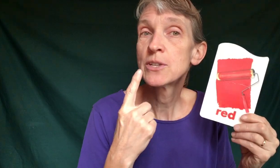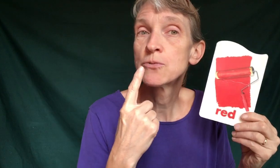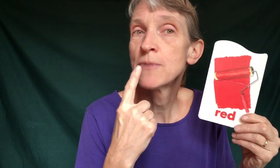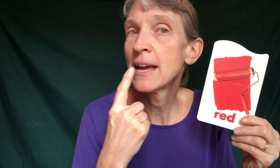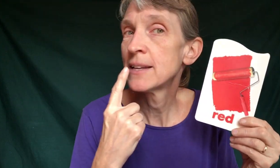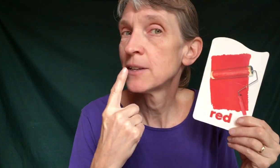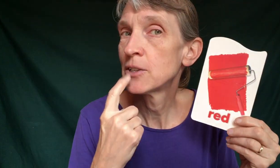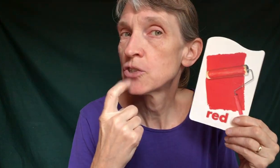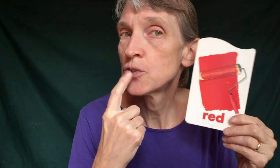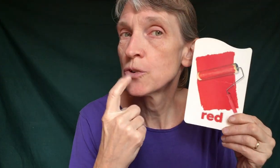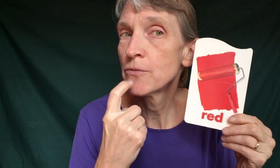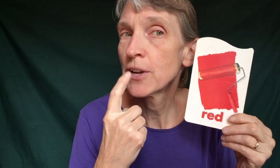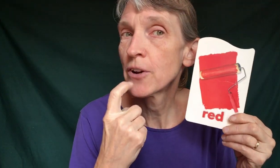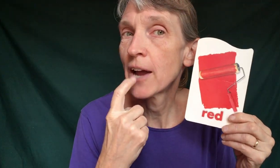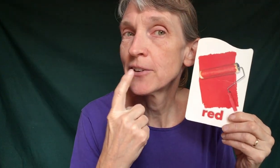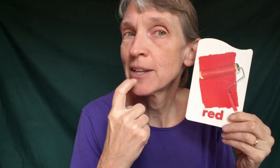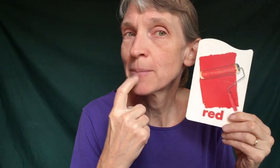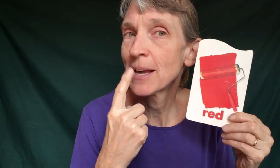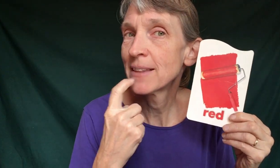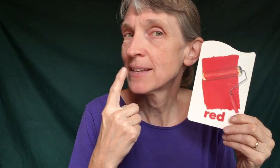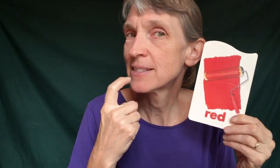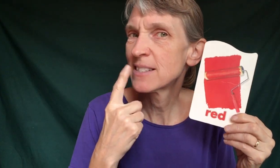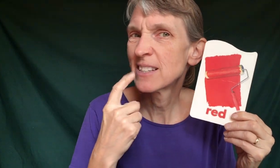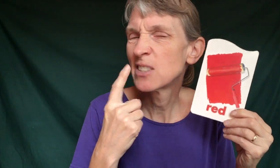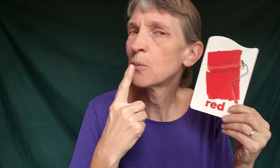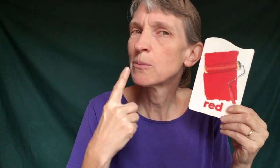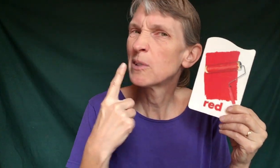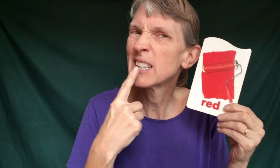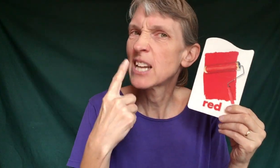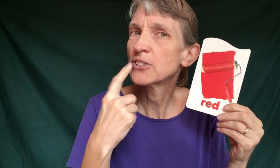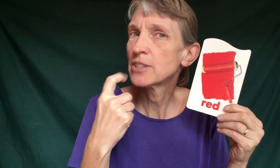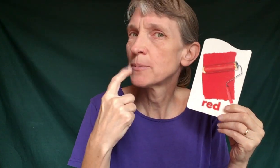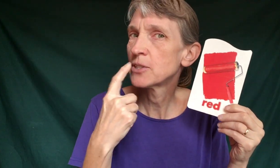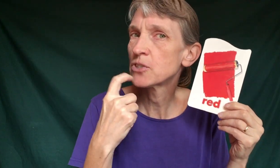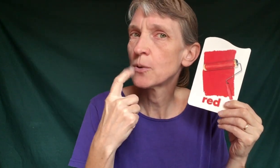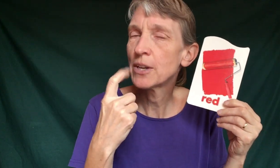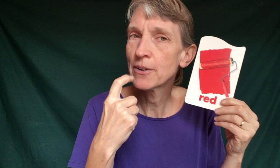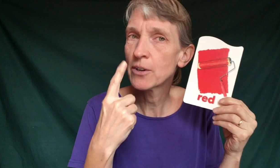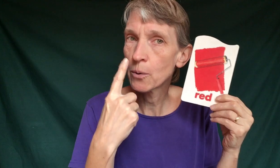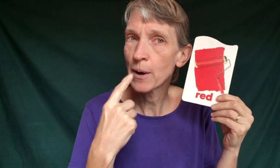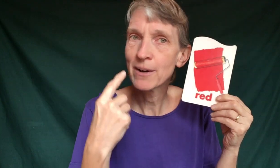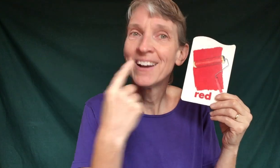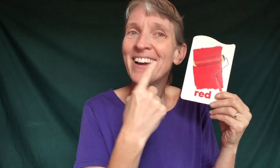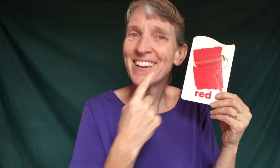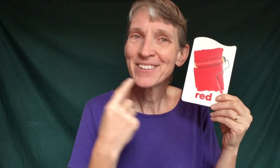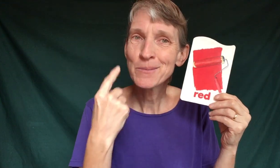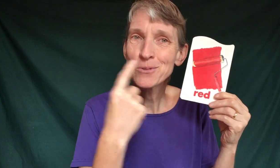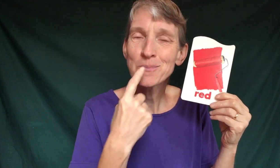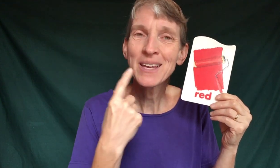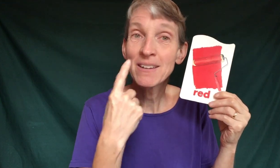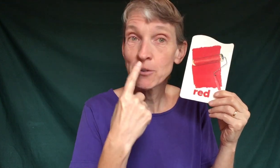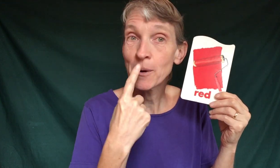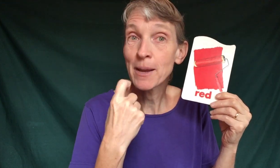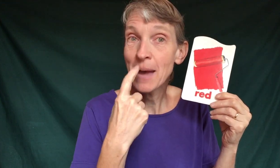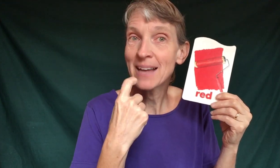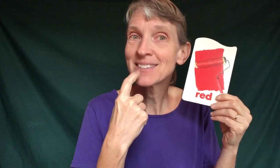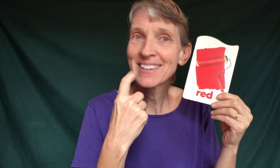is red. You can just do your finger on your lip like this. You don't really touch your lip. You just go near it or where your lips would be if you're wearing a mask